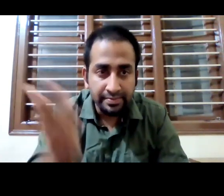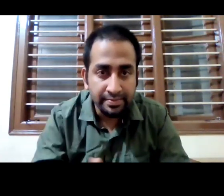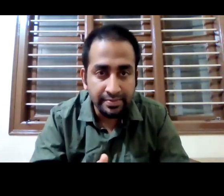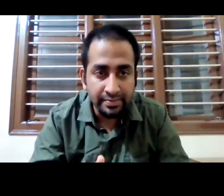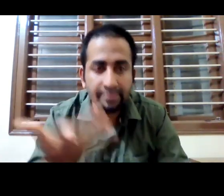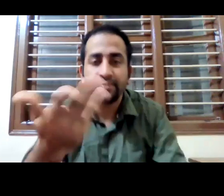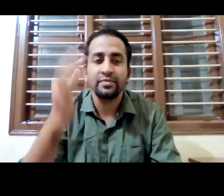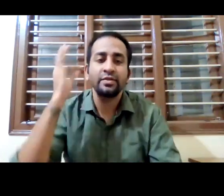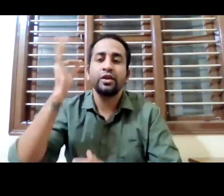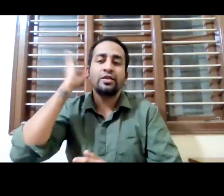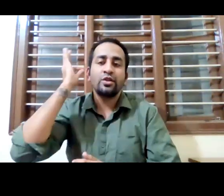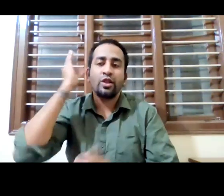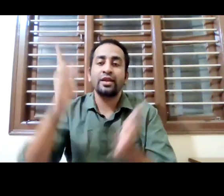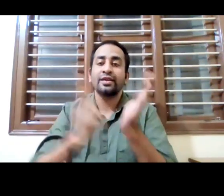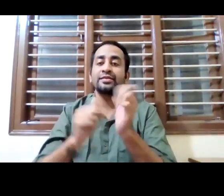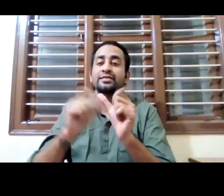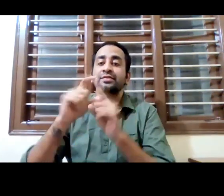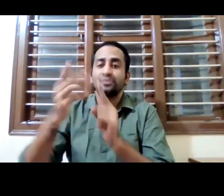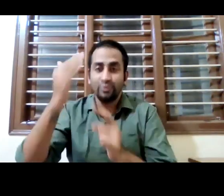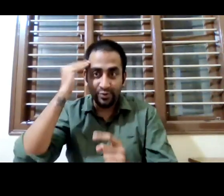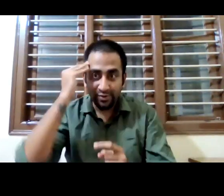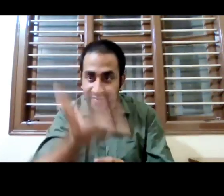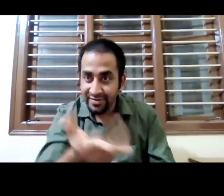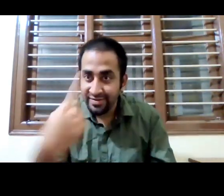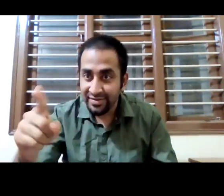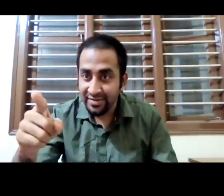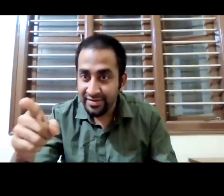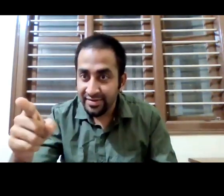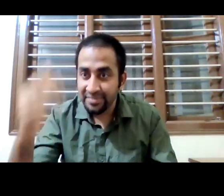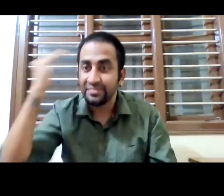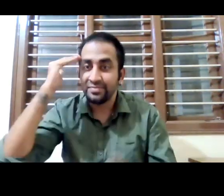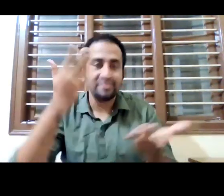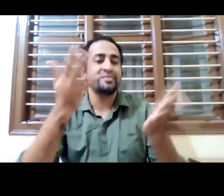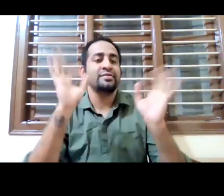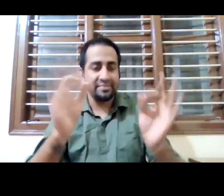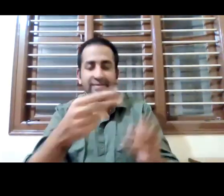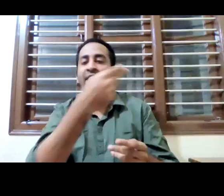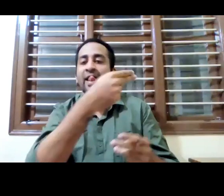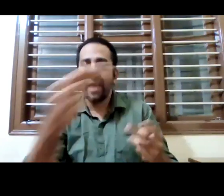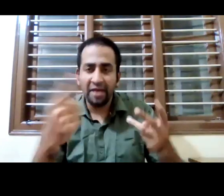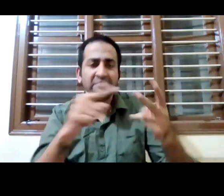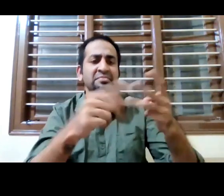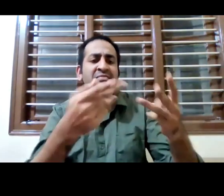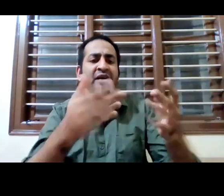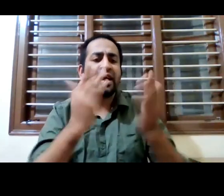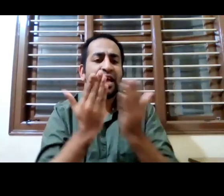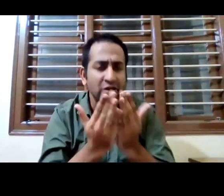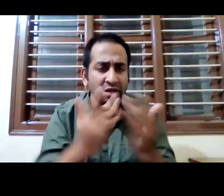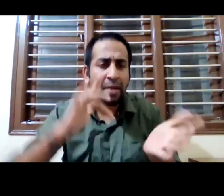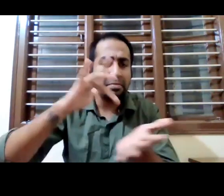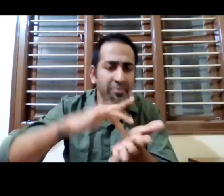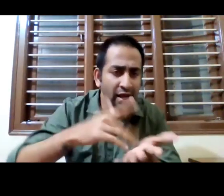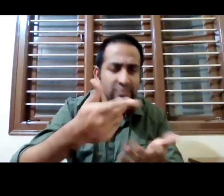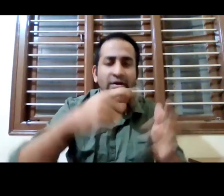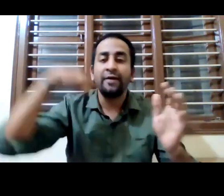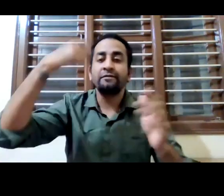up. Yeah. Okay, so you see, this is, you all know NAD, right? National Association of the Deaf. This is under Gen,